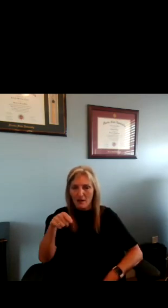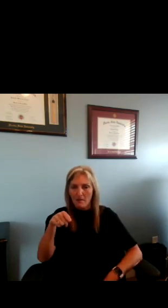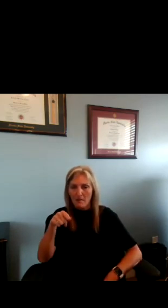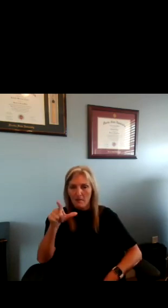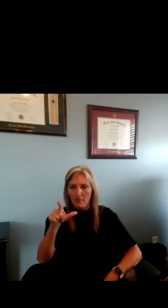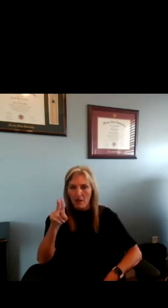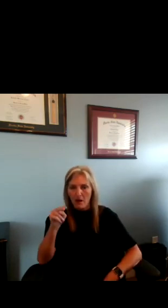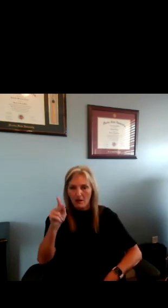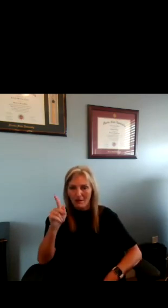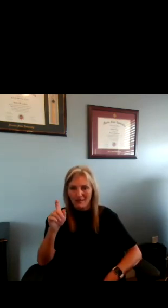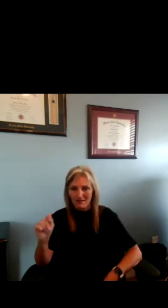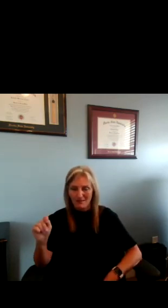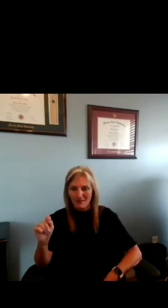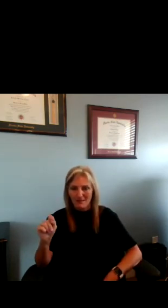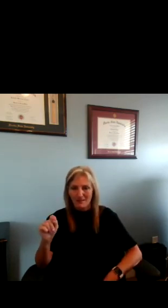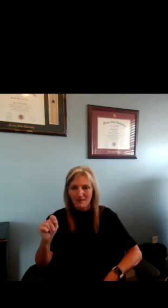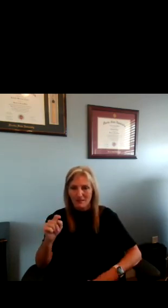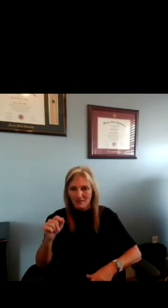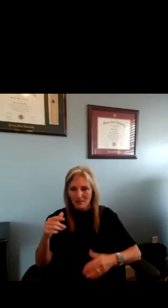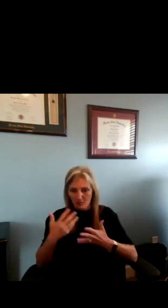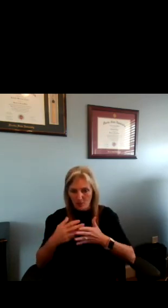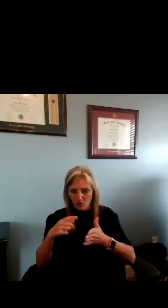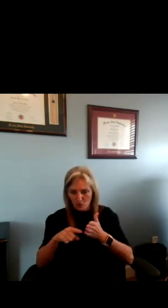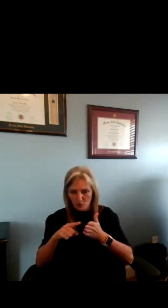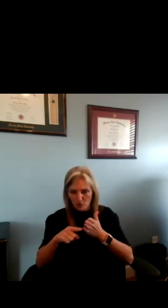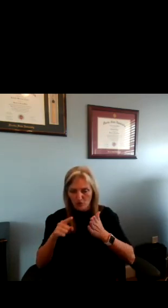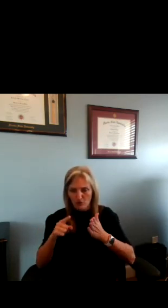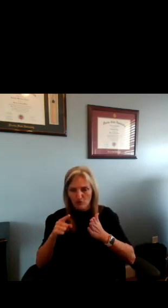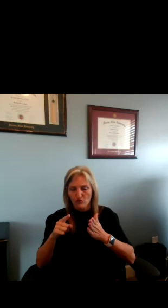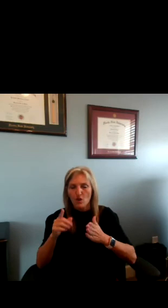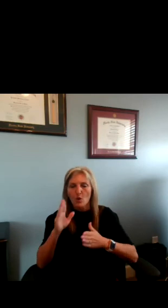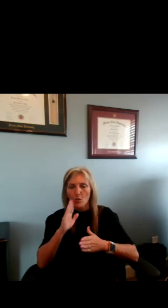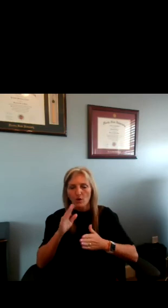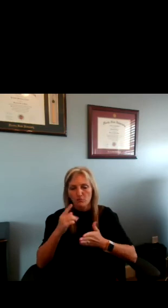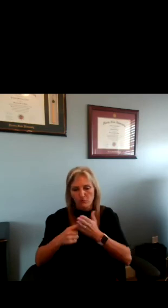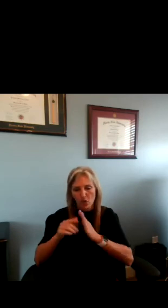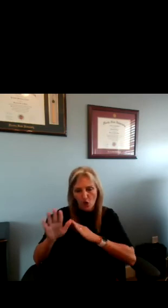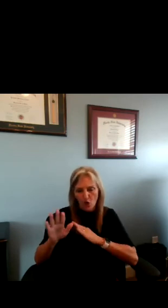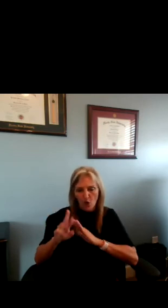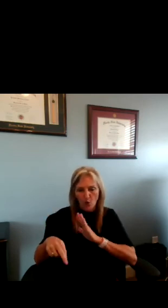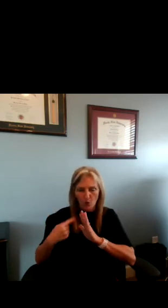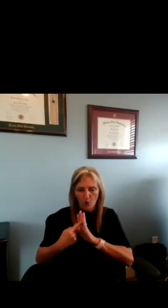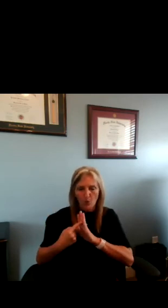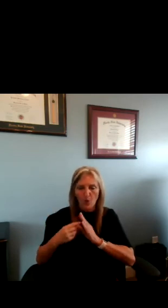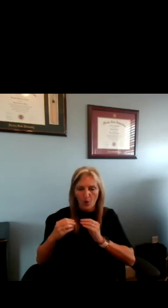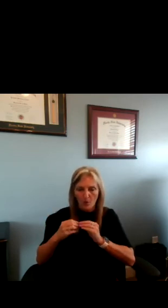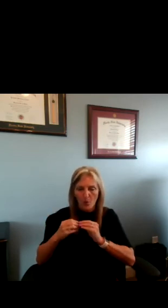the prison research and innovation manager in Missouri, is going to talk more about her role in this during our second panel.